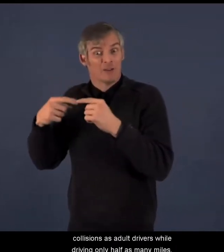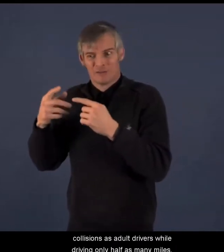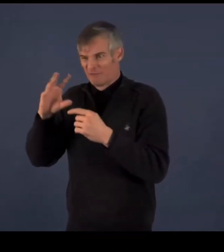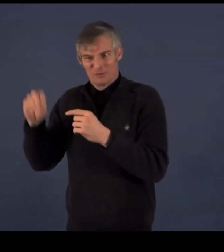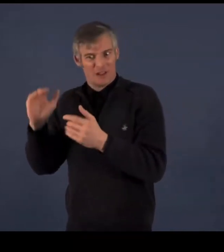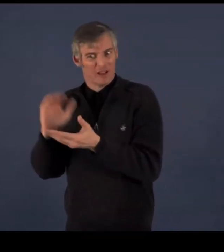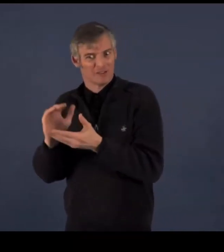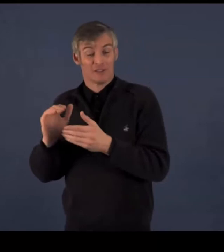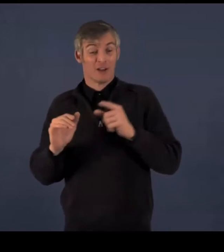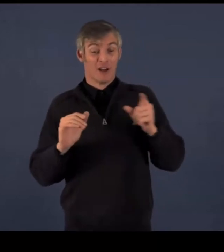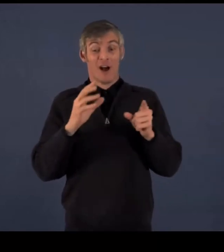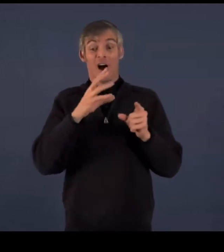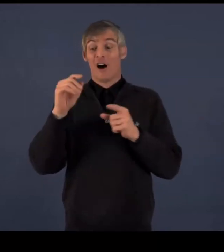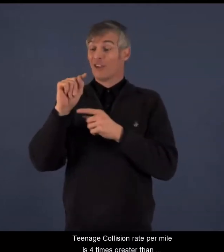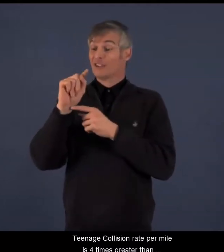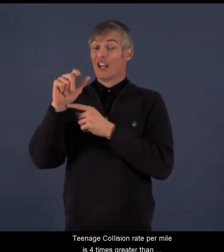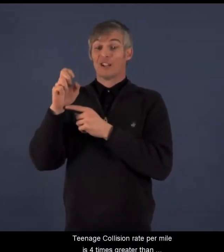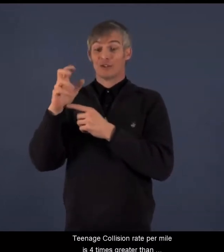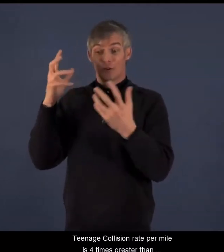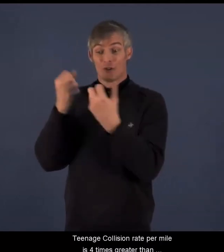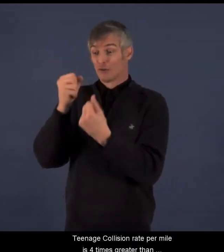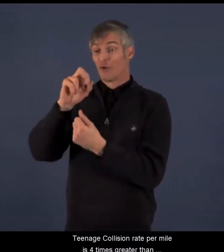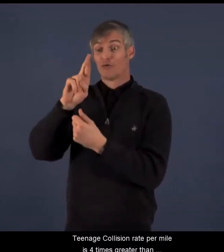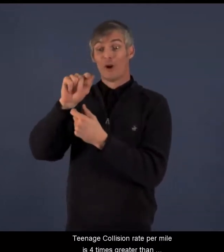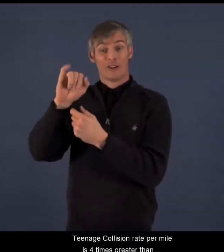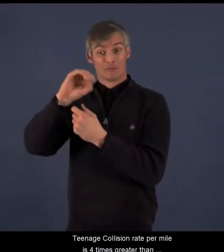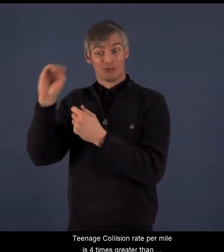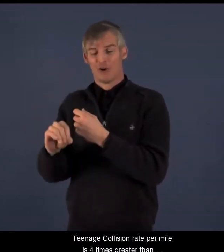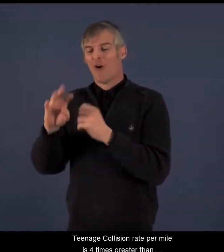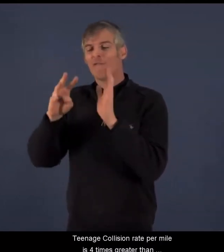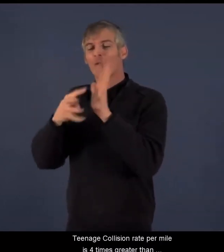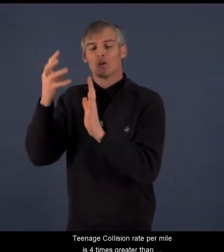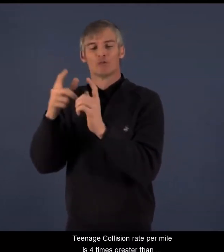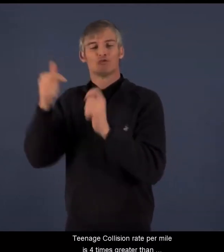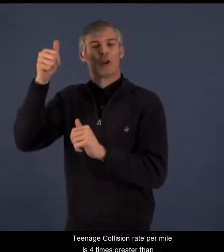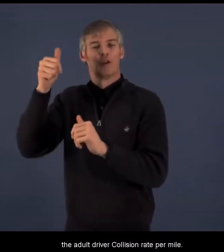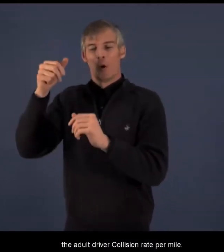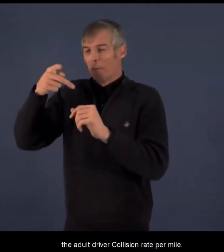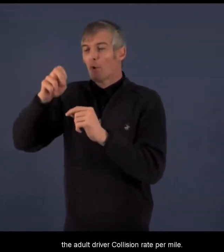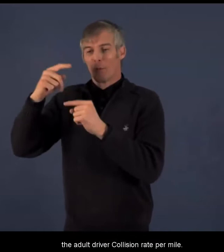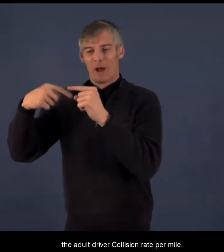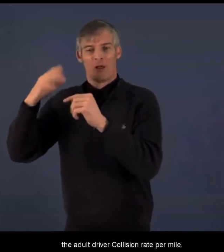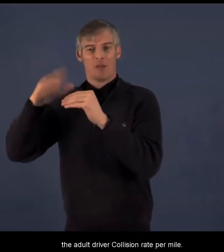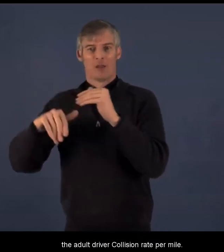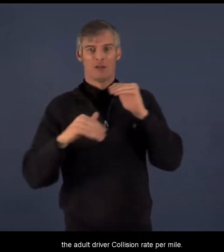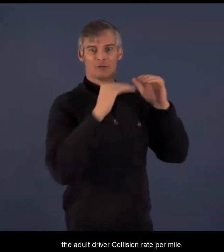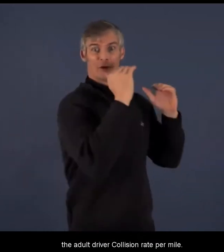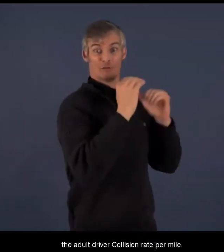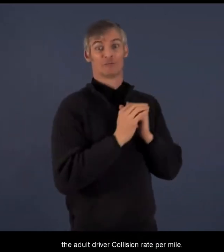miles. The teenage collision rate per mile is 4 times greater than the adult driver collision rate per